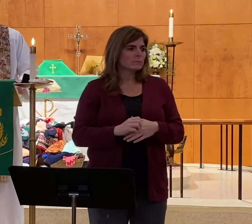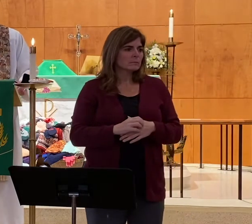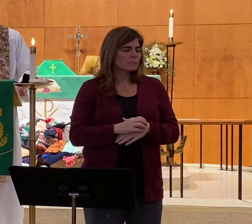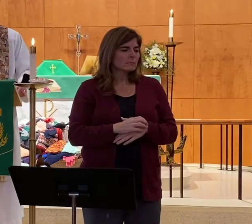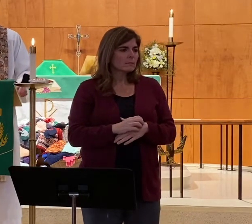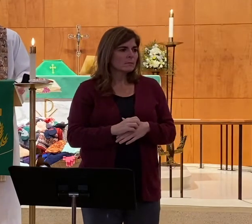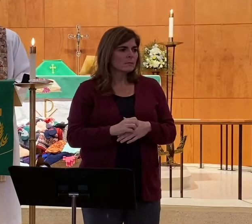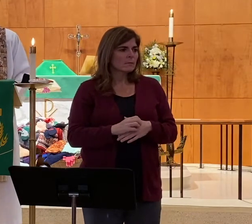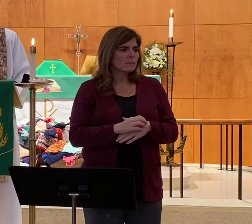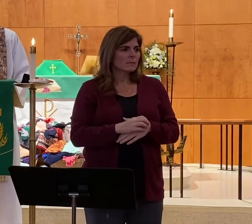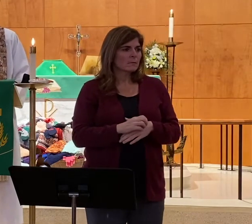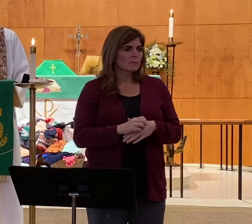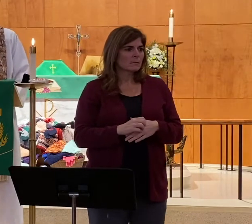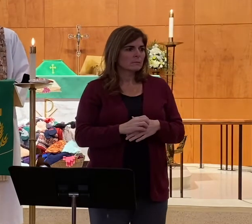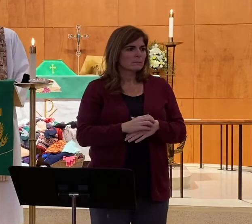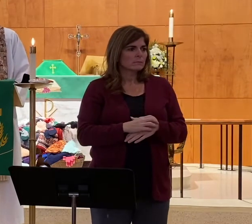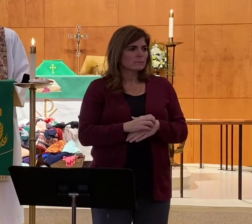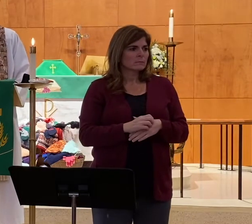the way.